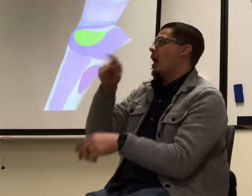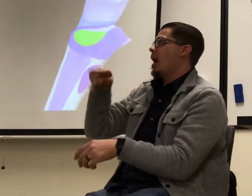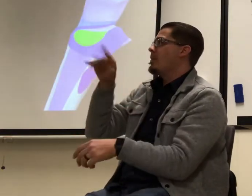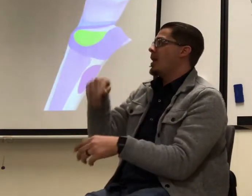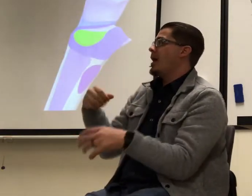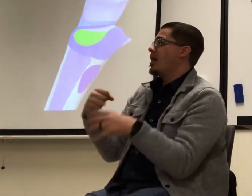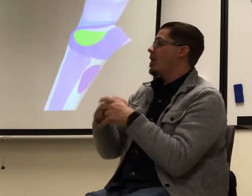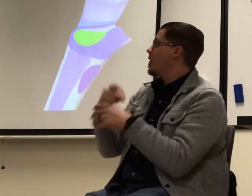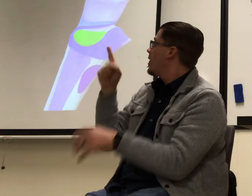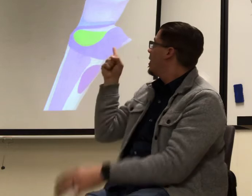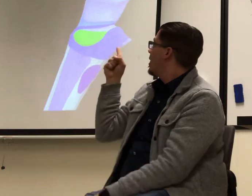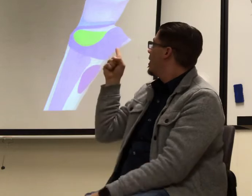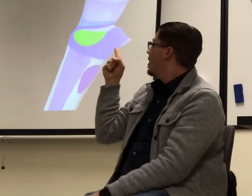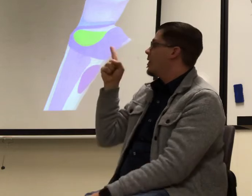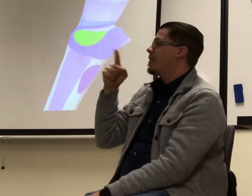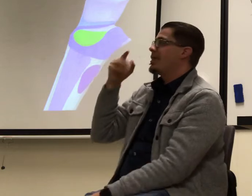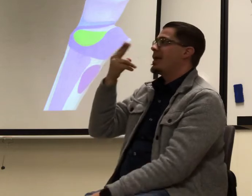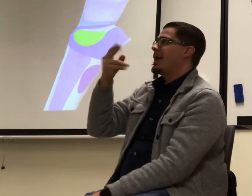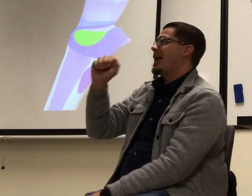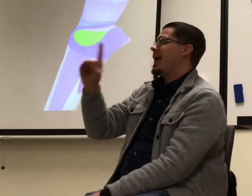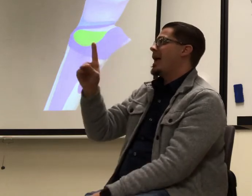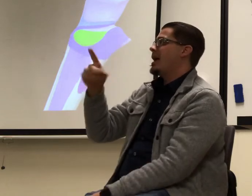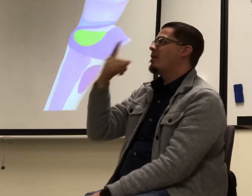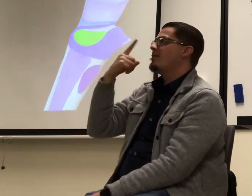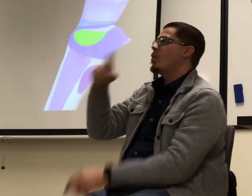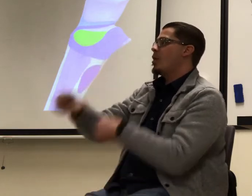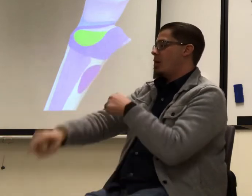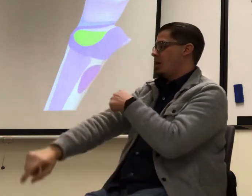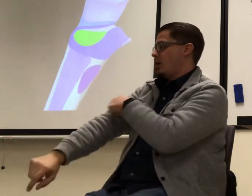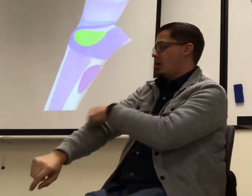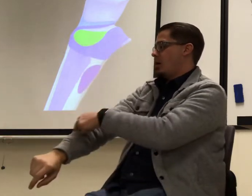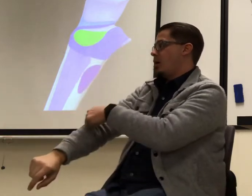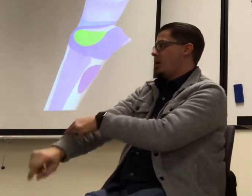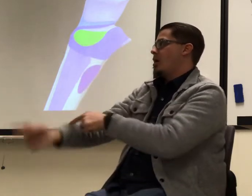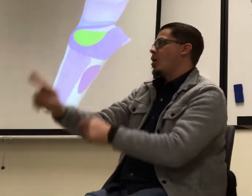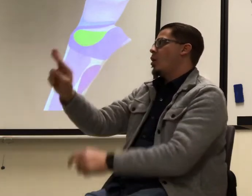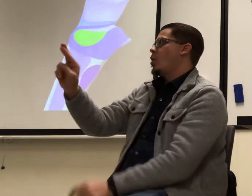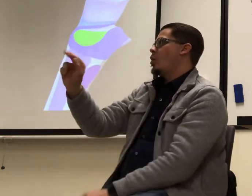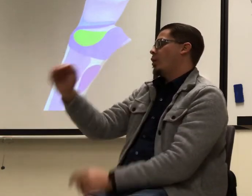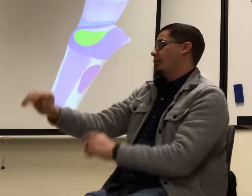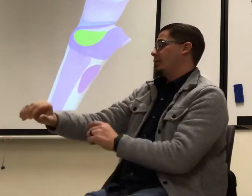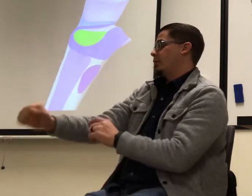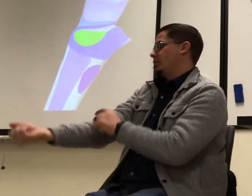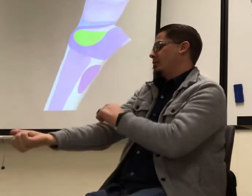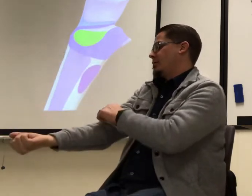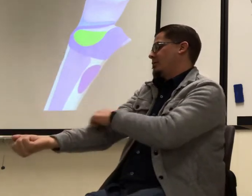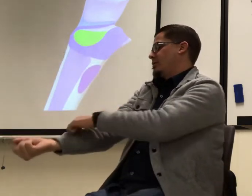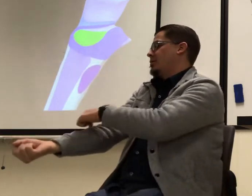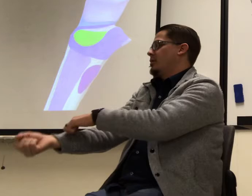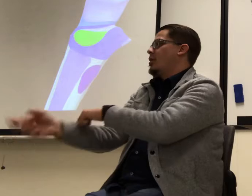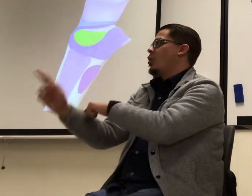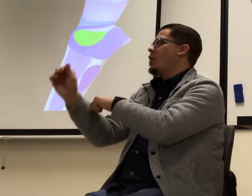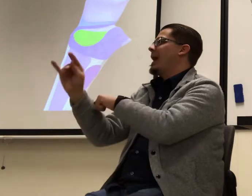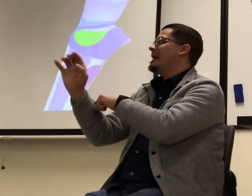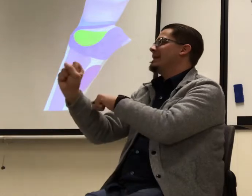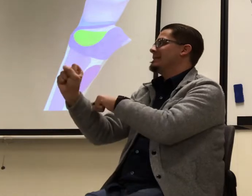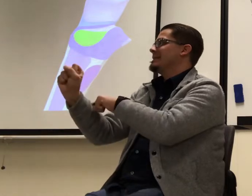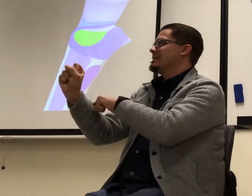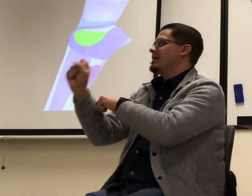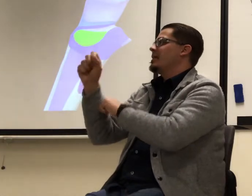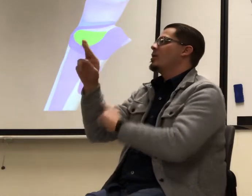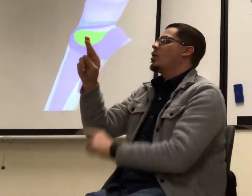receives the head of the radius. So that's the thing I wrote earlier for the proximal radioulnar joint. That is the radial notch of the